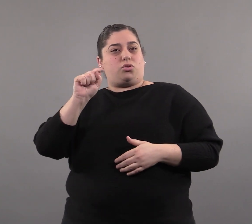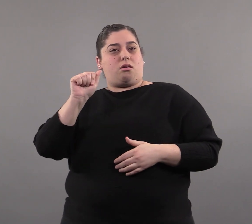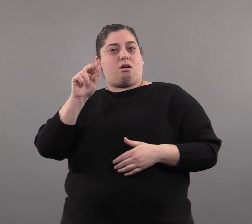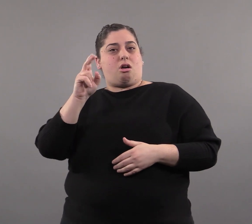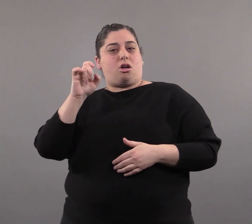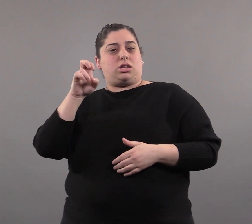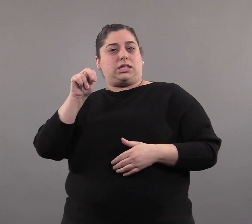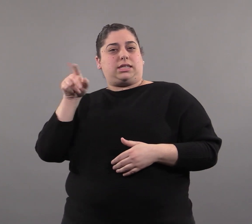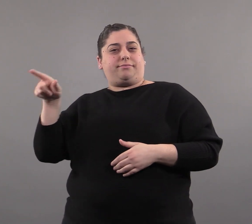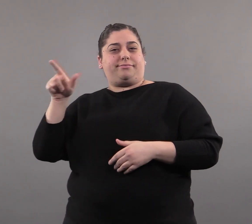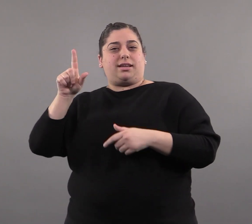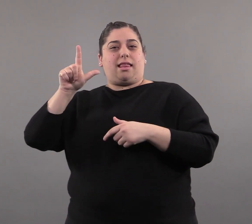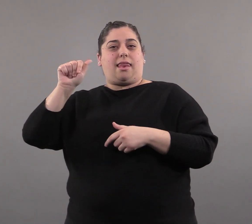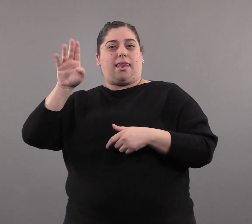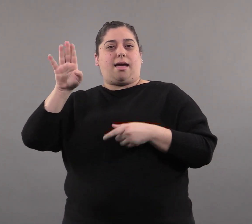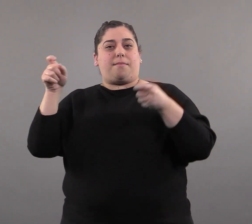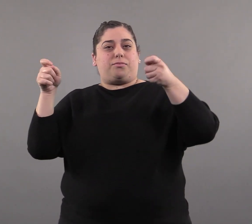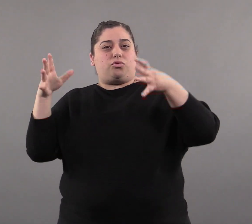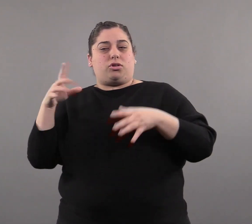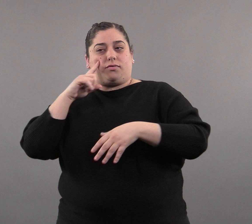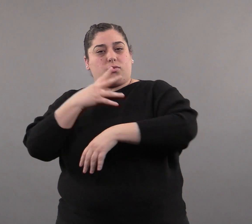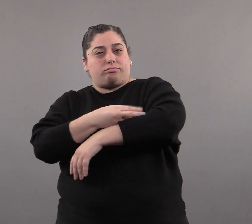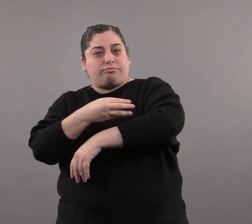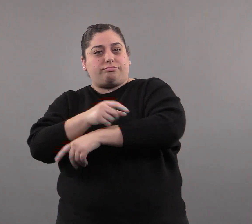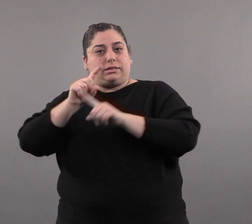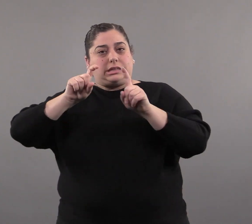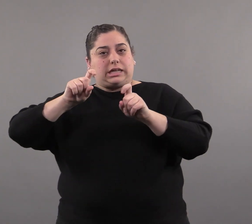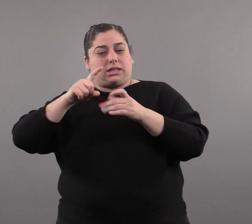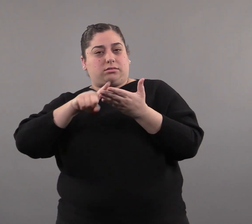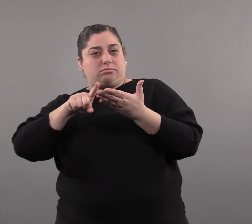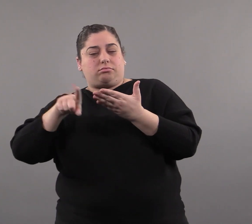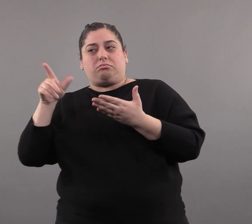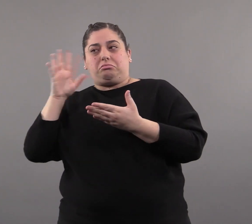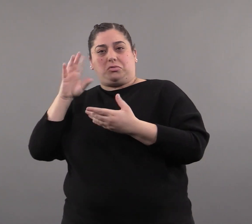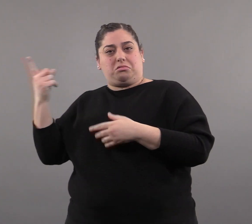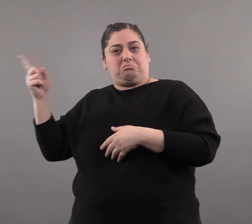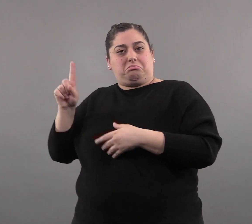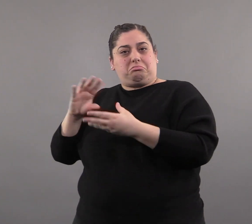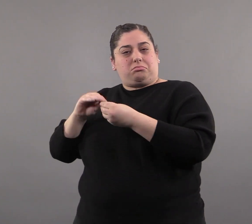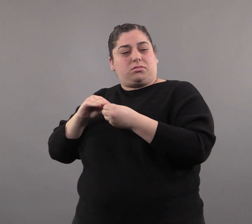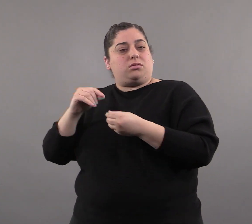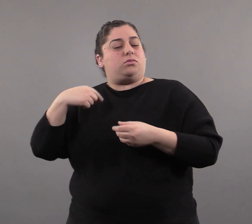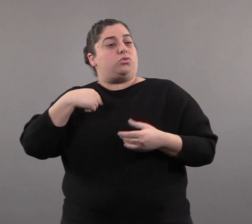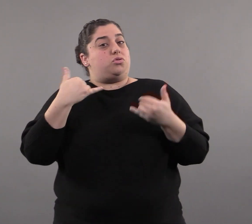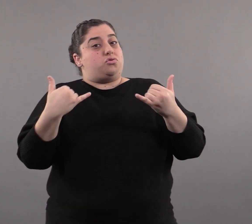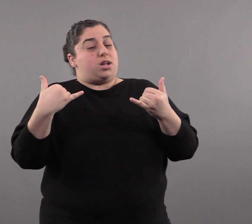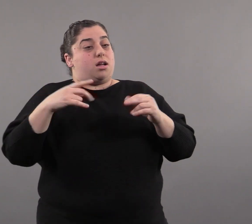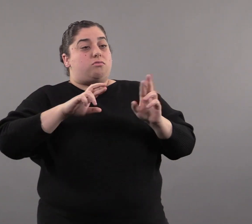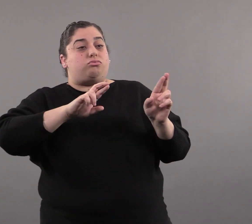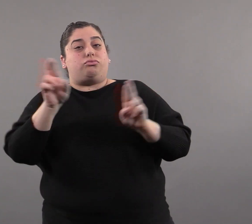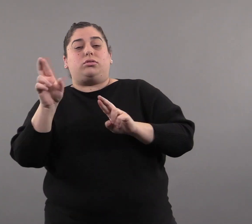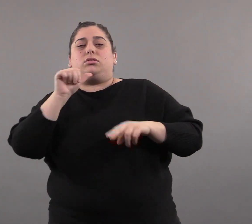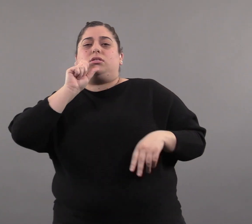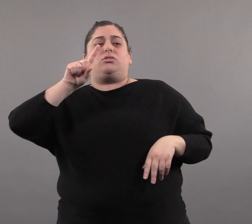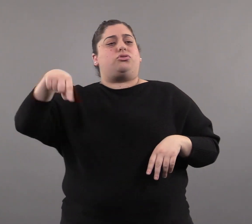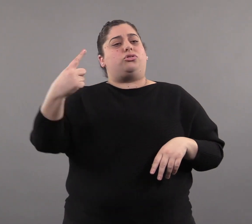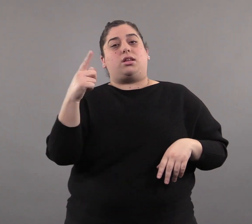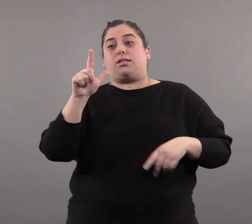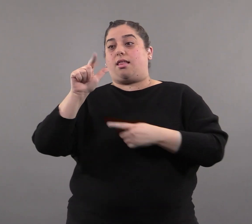will also say that we are on the precipice now of beyond just the county laboratory testing